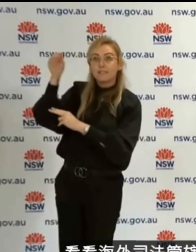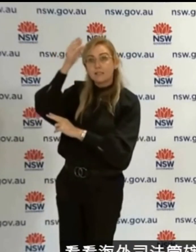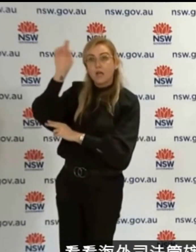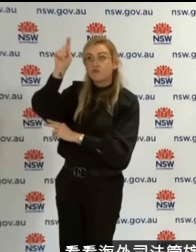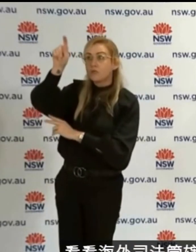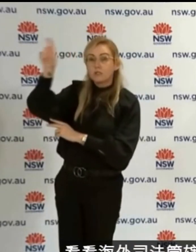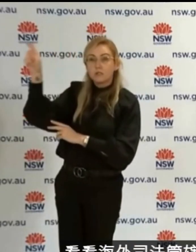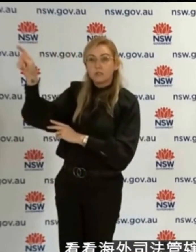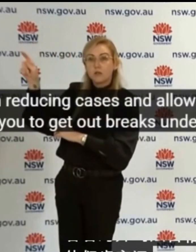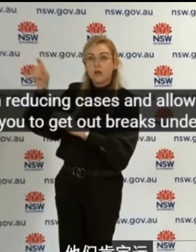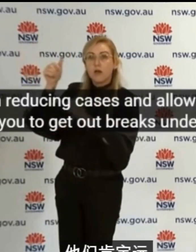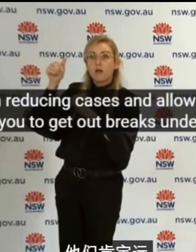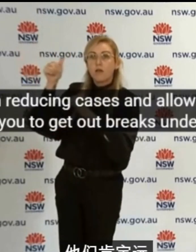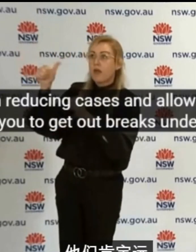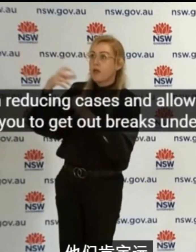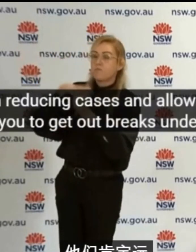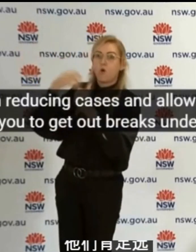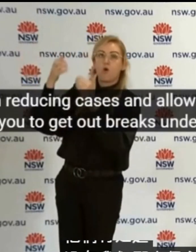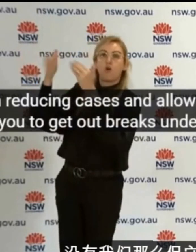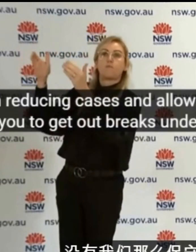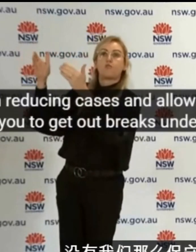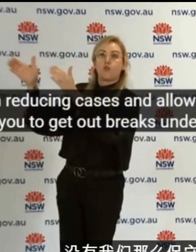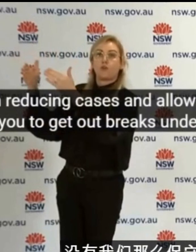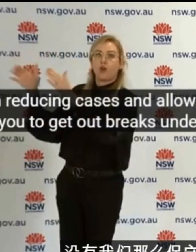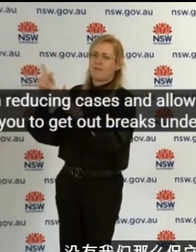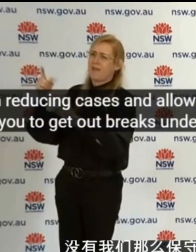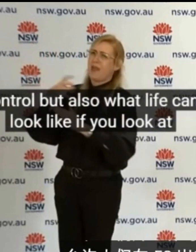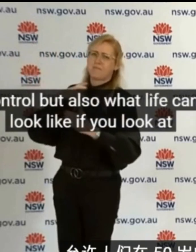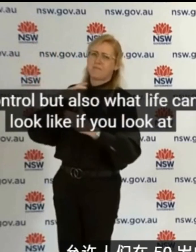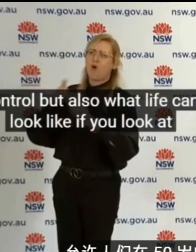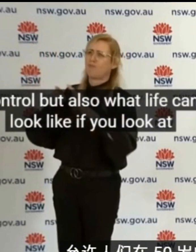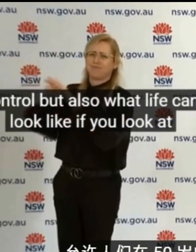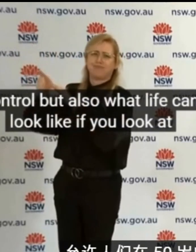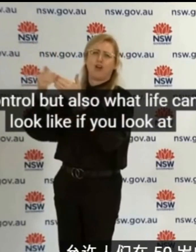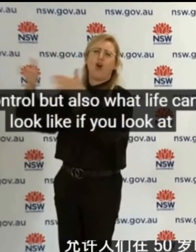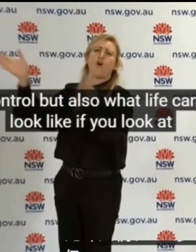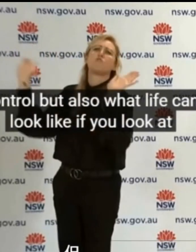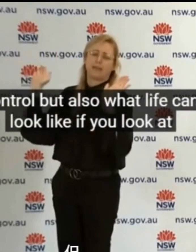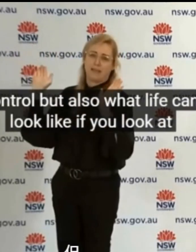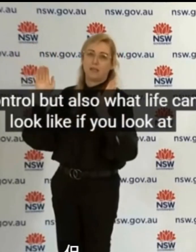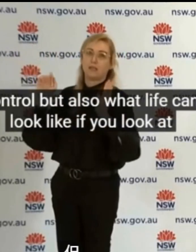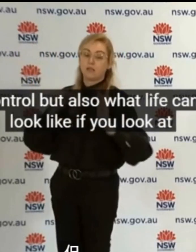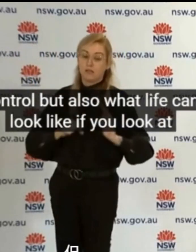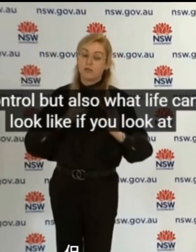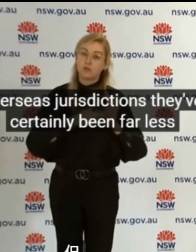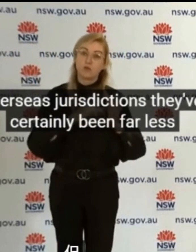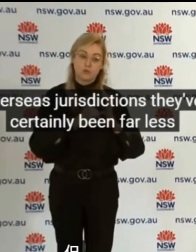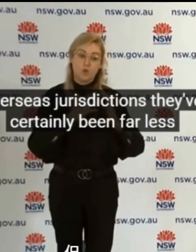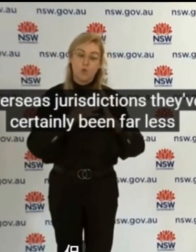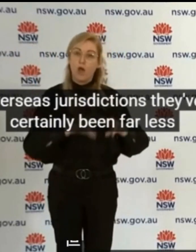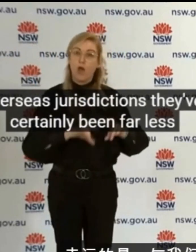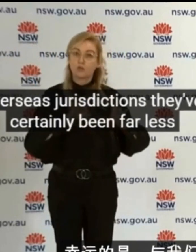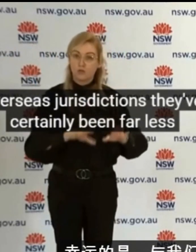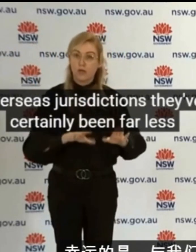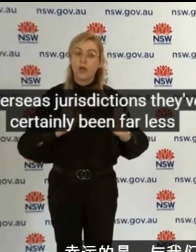they've certainly been far less conservative than us as to what they've allowed people to do at 50%. But the difference with us in New South Wales and Australia is, fortunately,